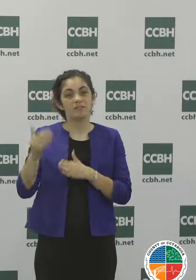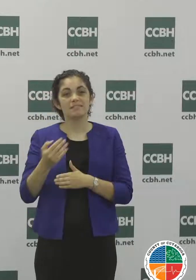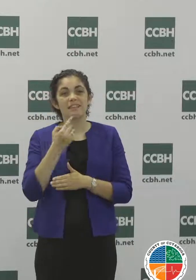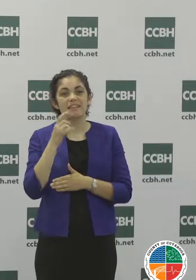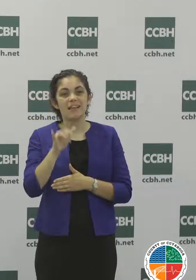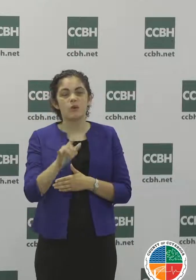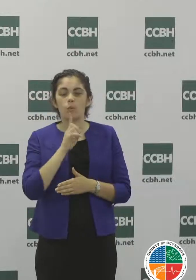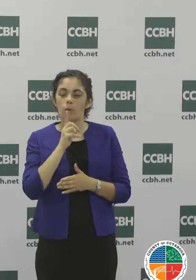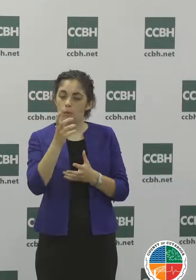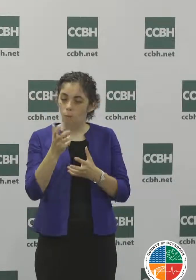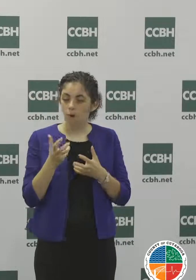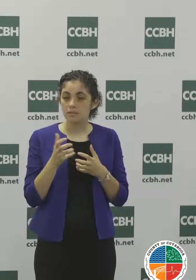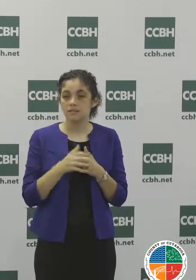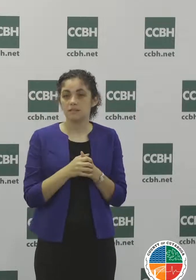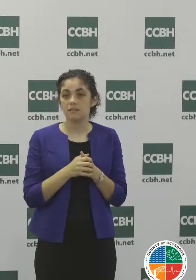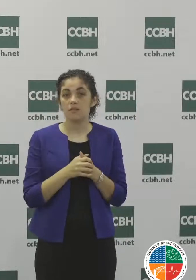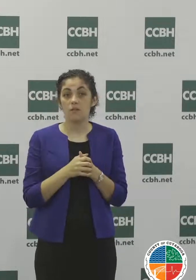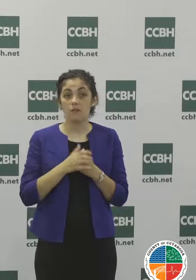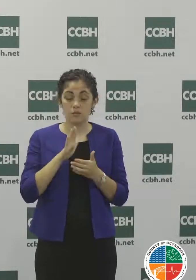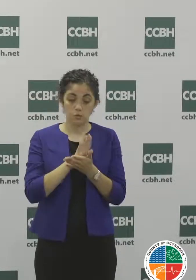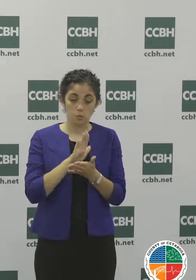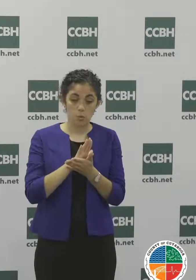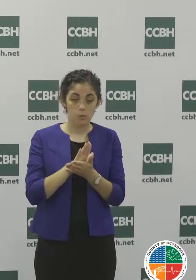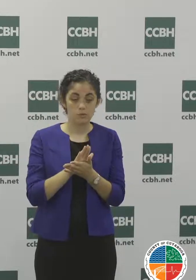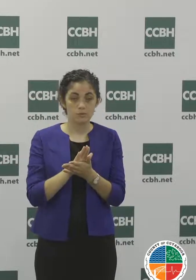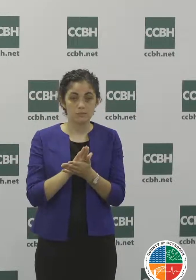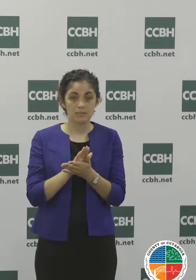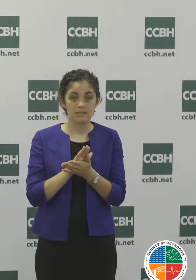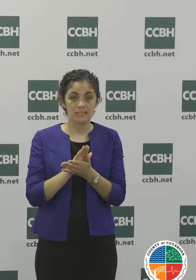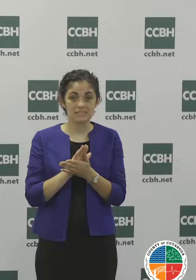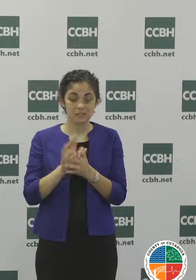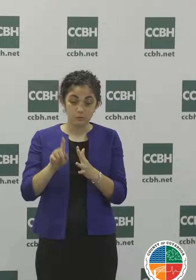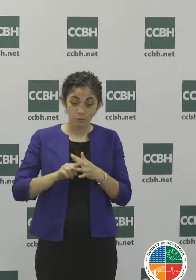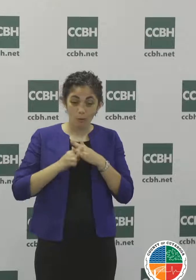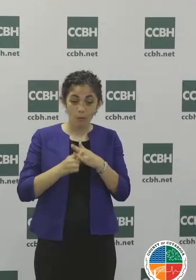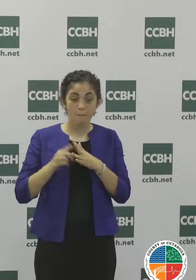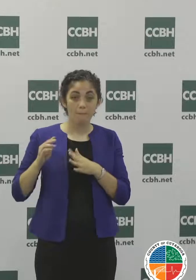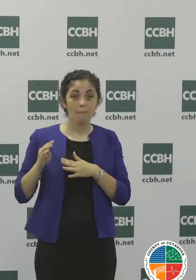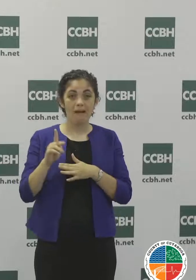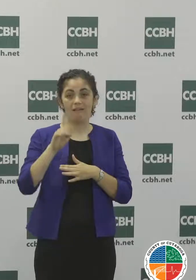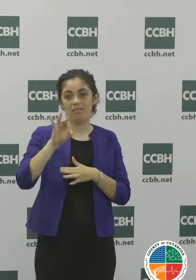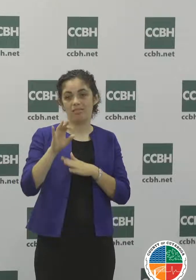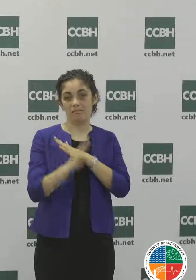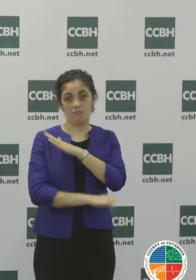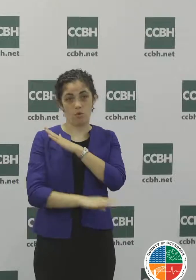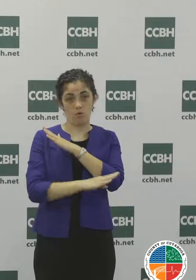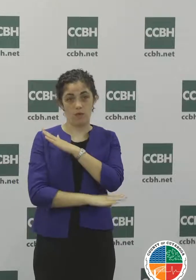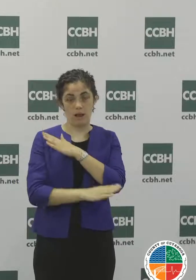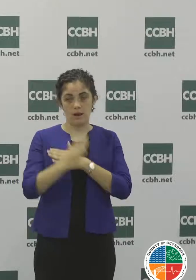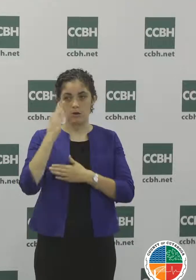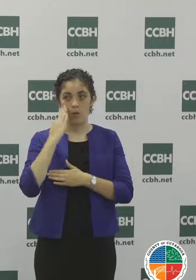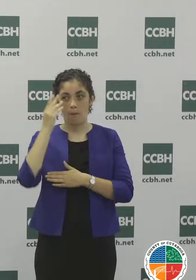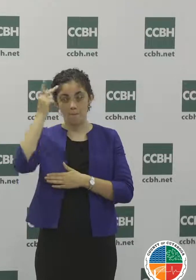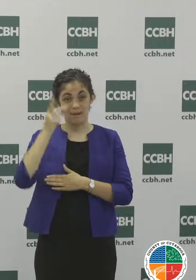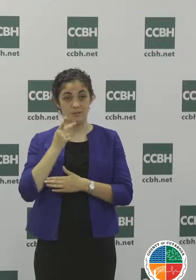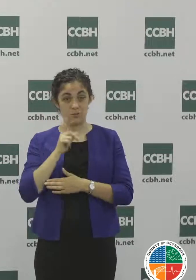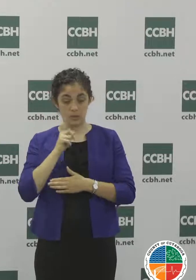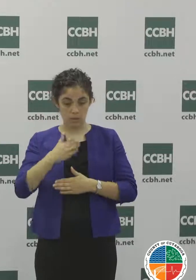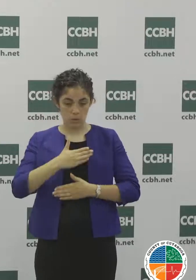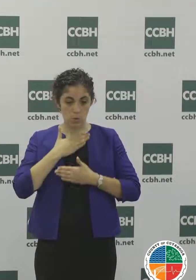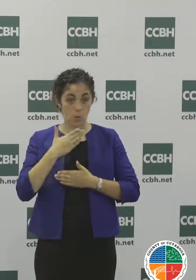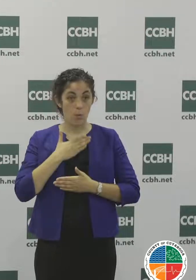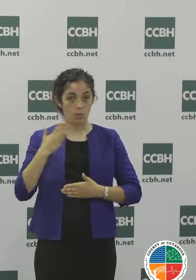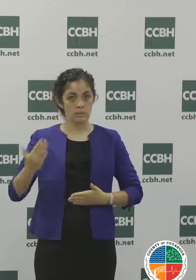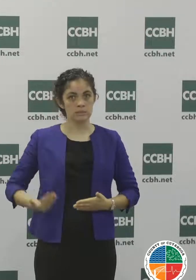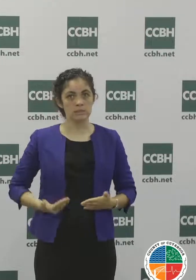that he fully intends for schools to be in session this fall. I'm sure parents may welcome this